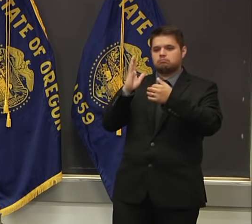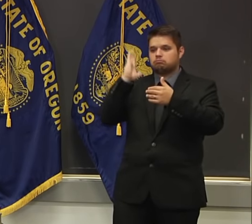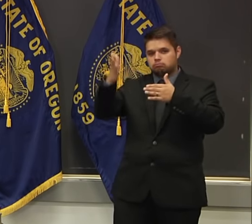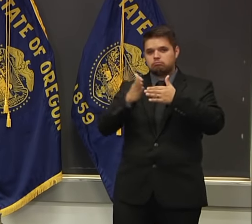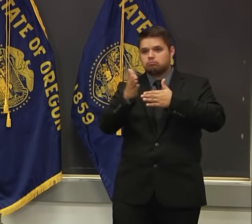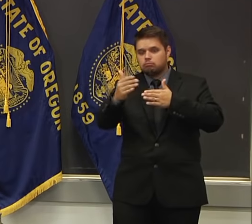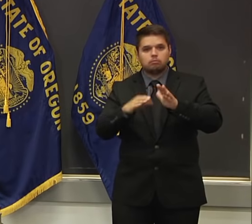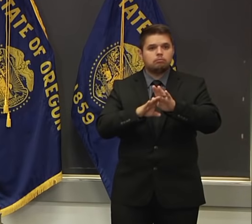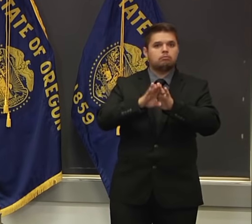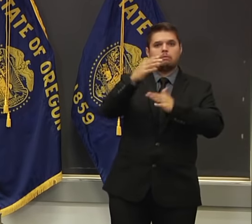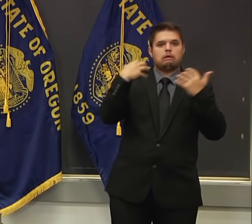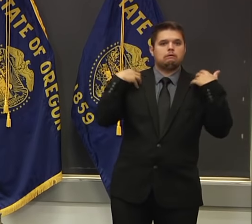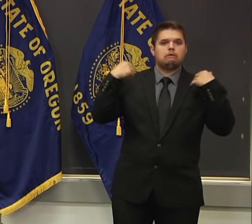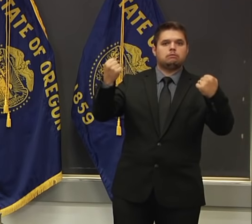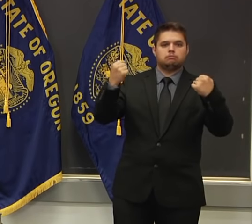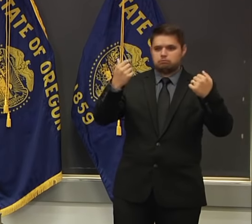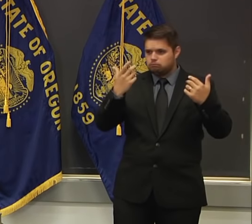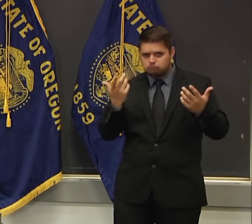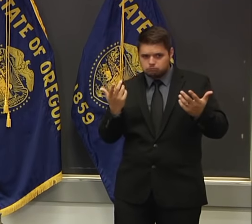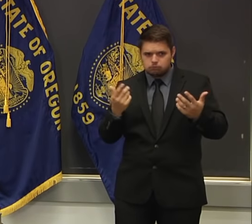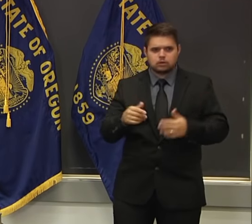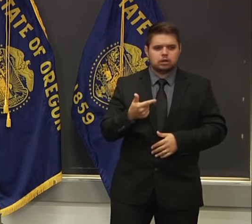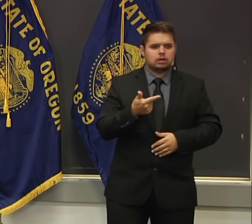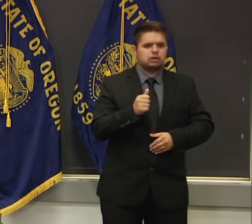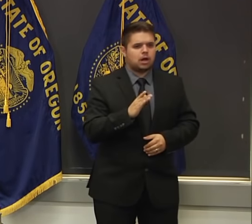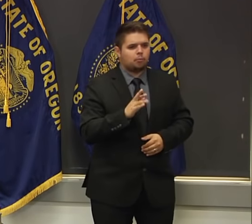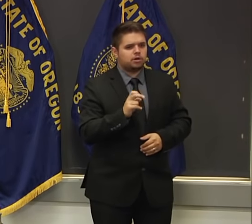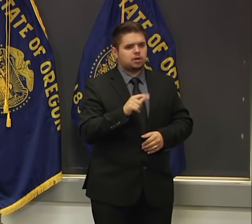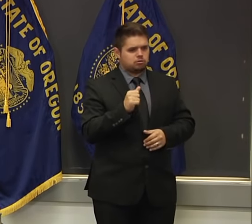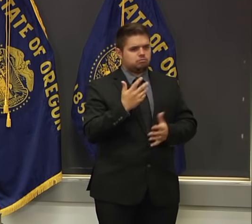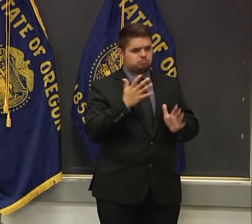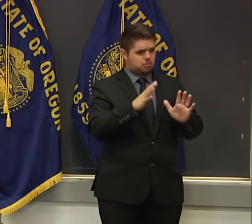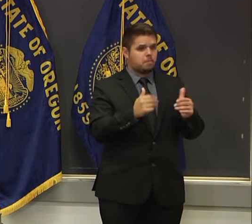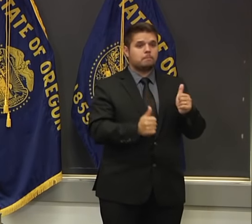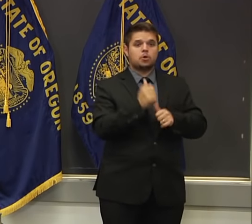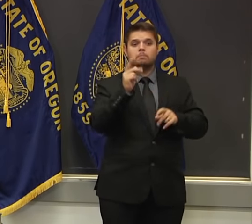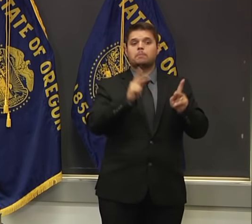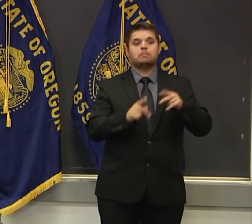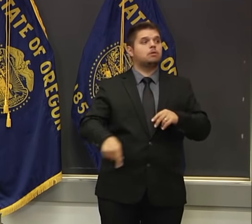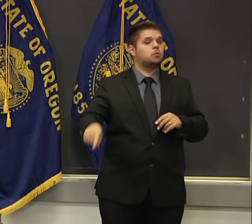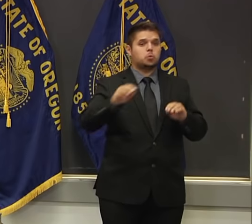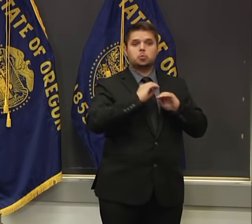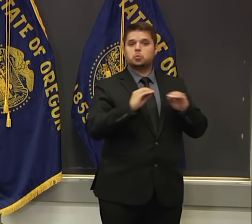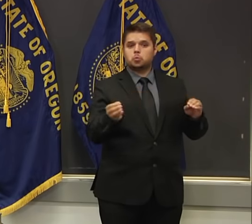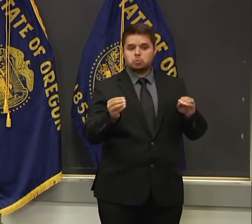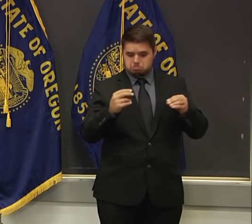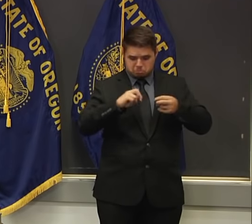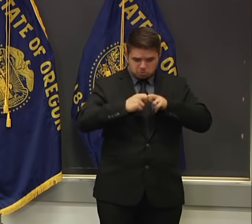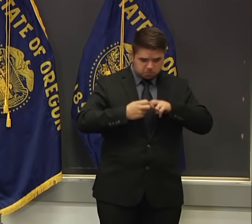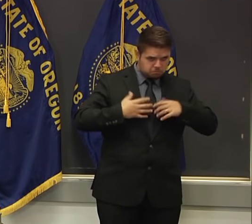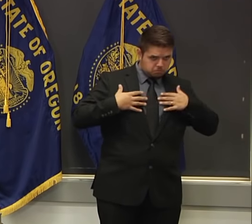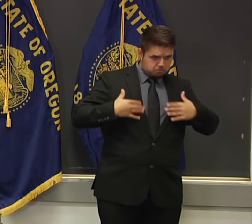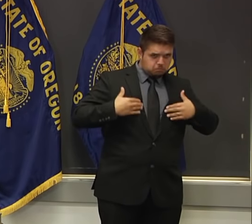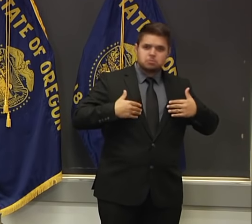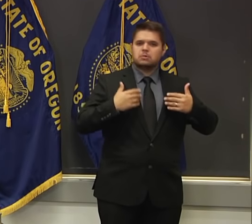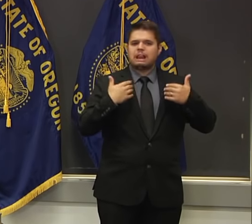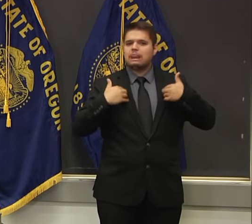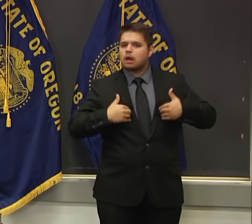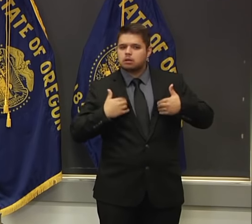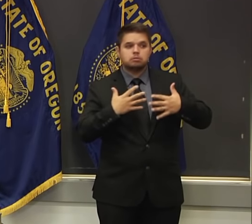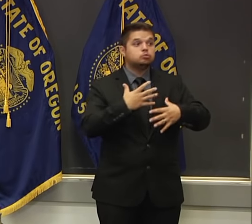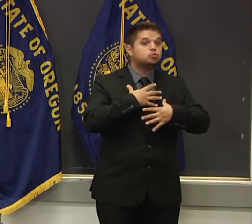So for most people who don't have a pre-existing condition or aren't suffering with a respiratory infection, and